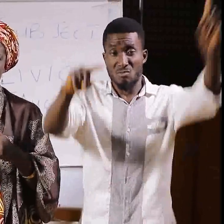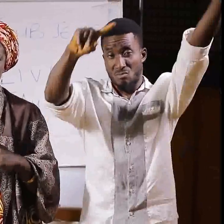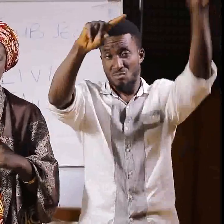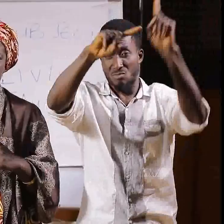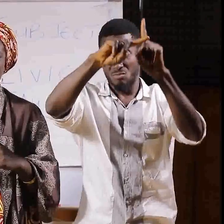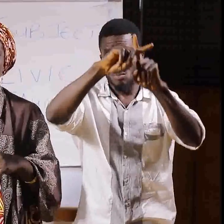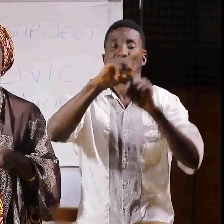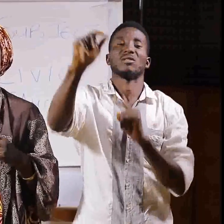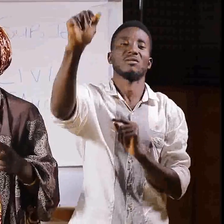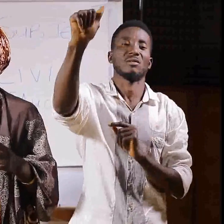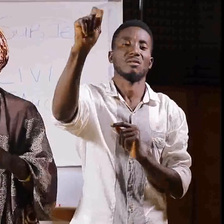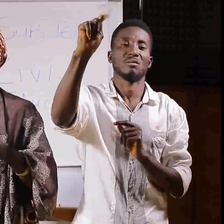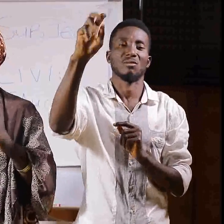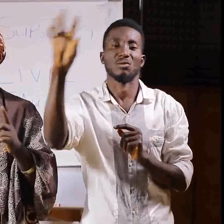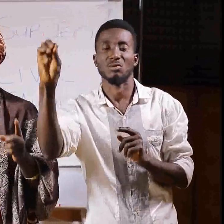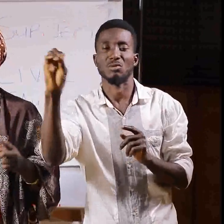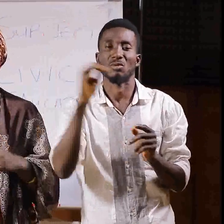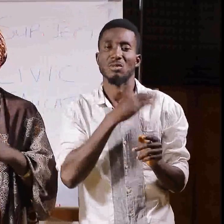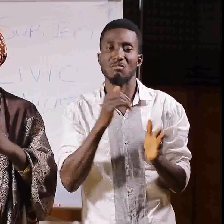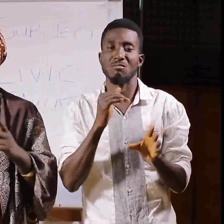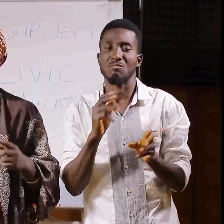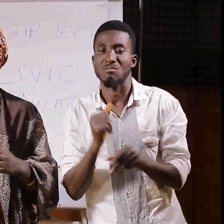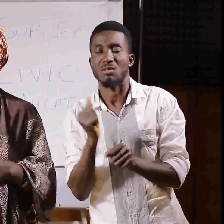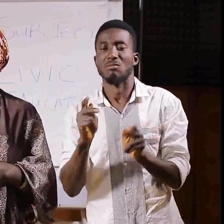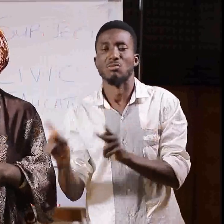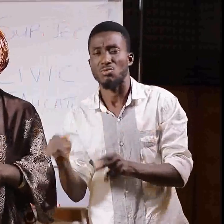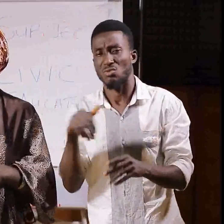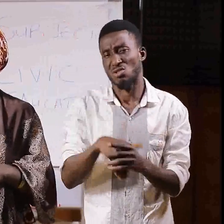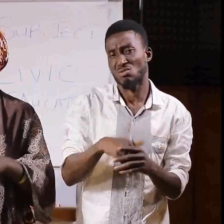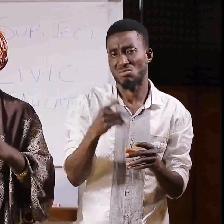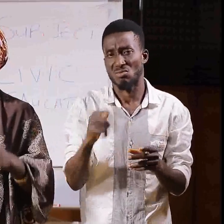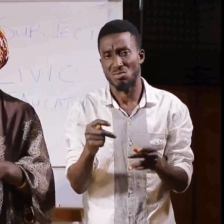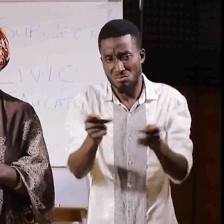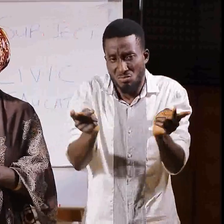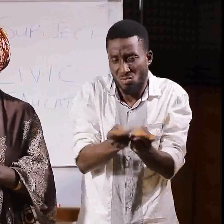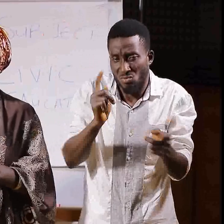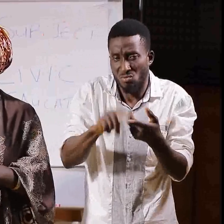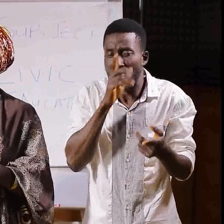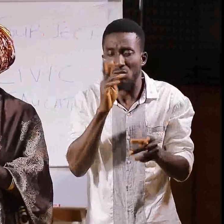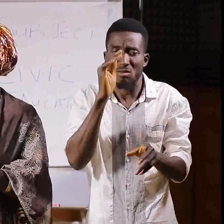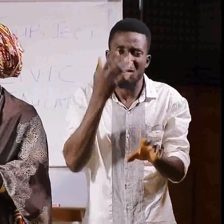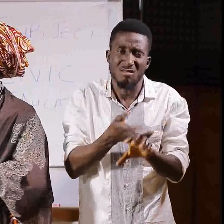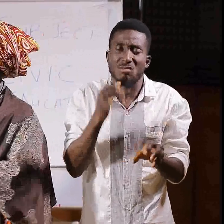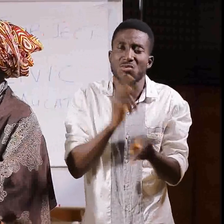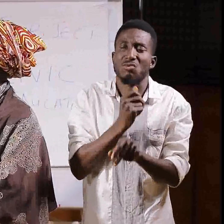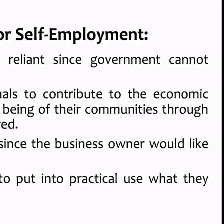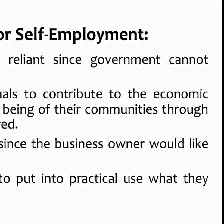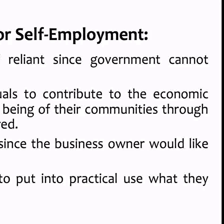towards their work, and make people in the society to be hardworking